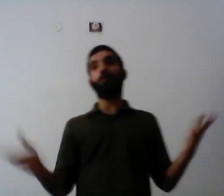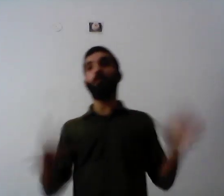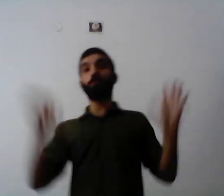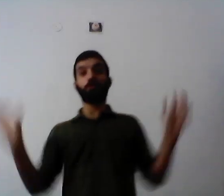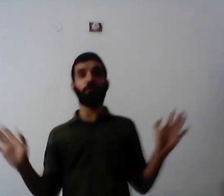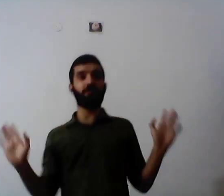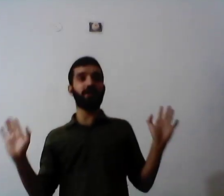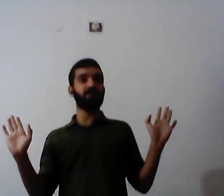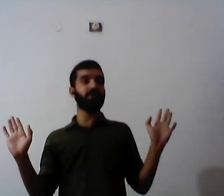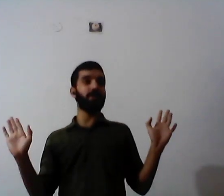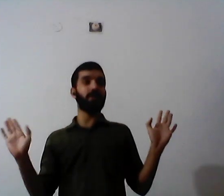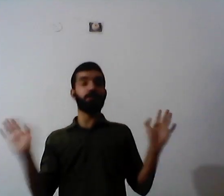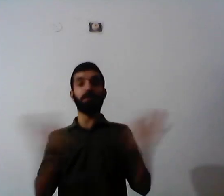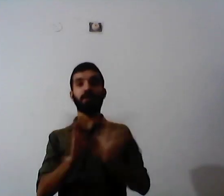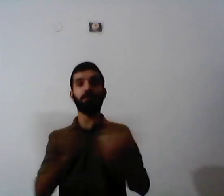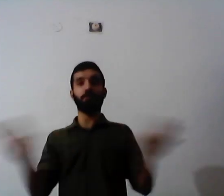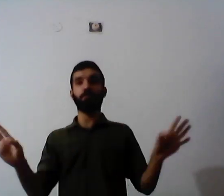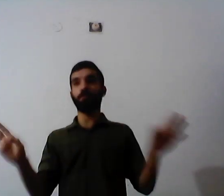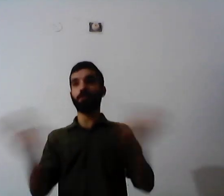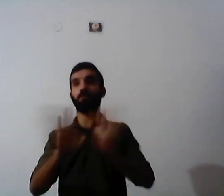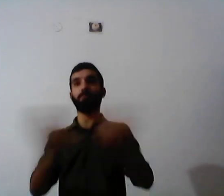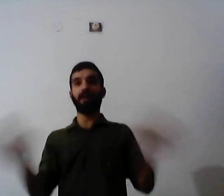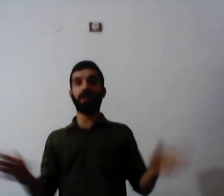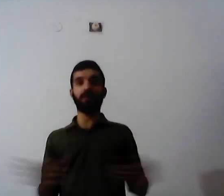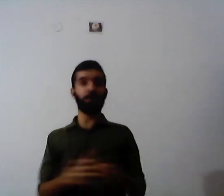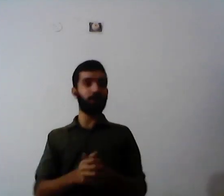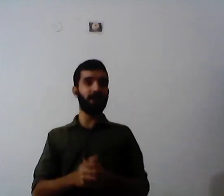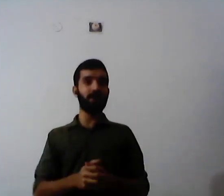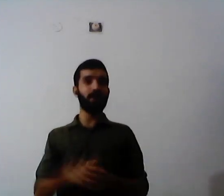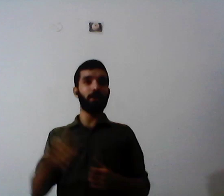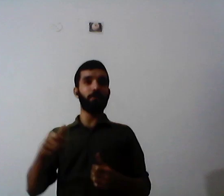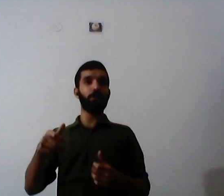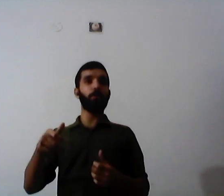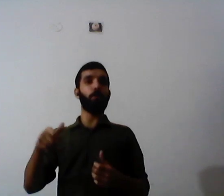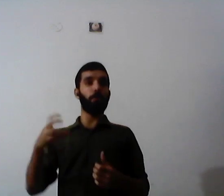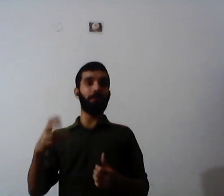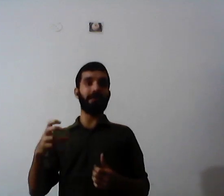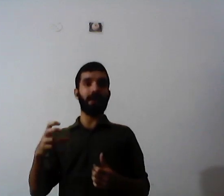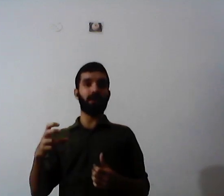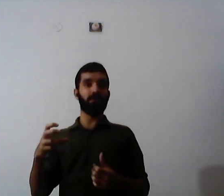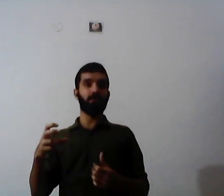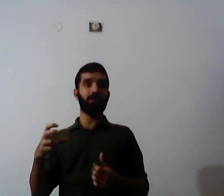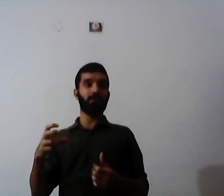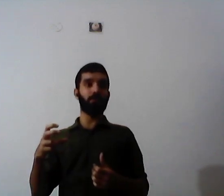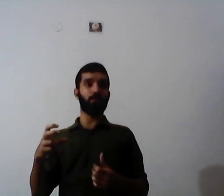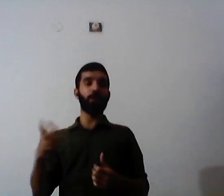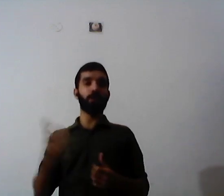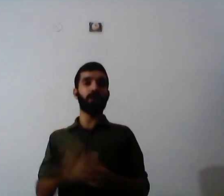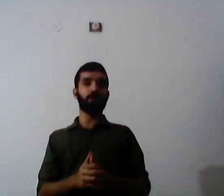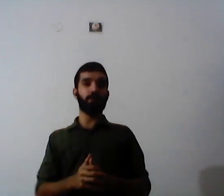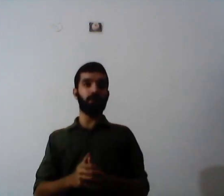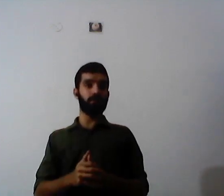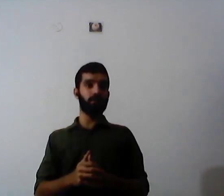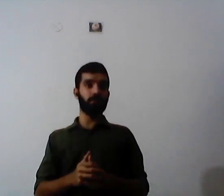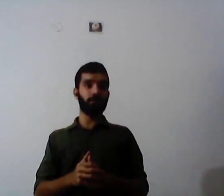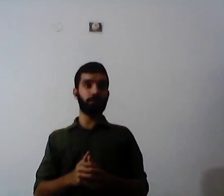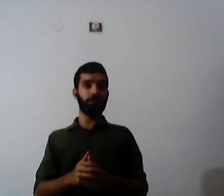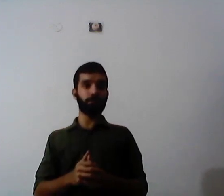those soft drinks, irrespective of whichever brand that you like, when you open that, what you can experience?